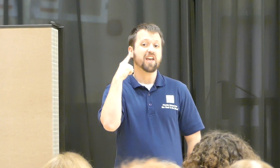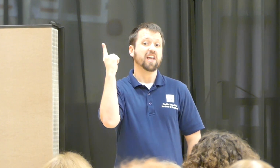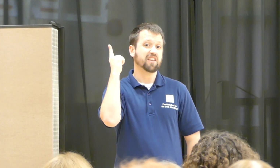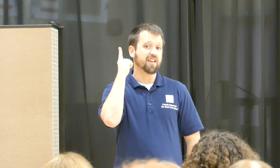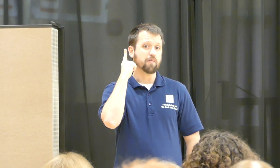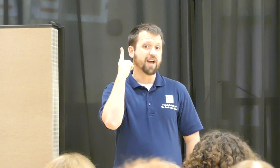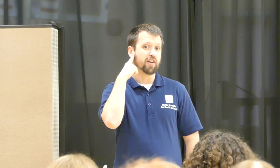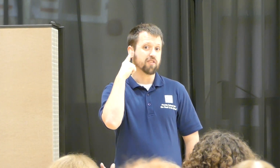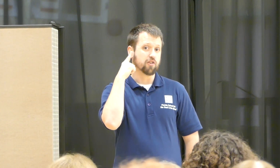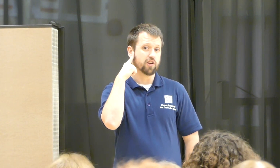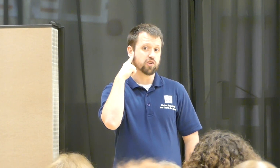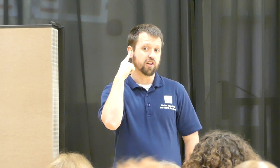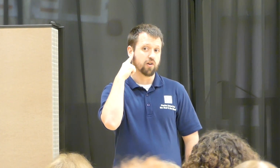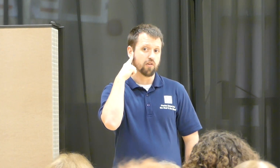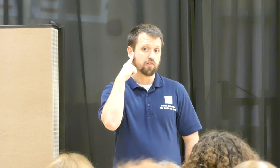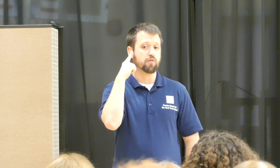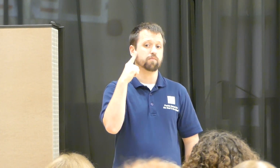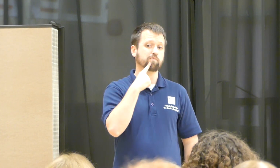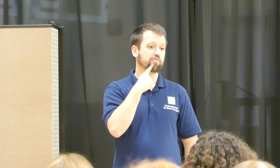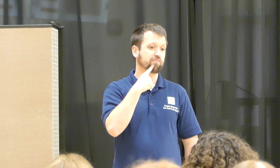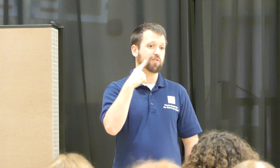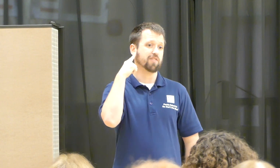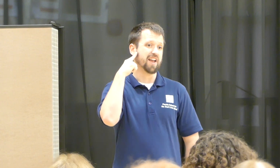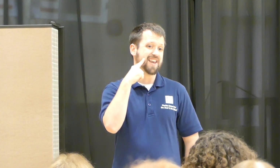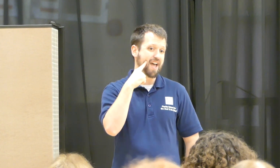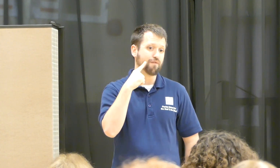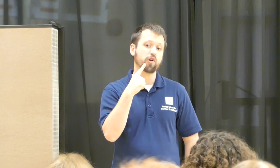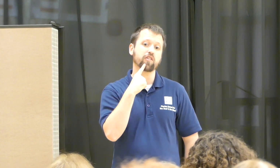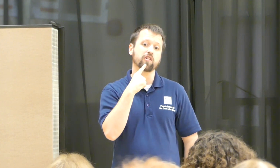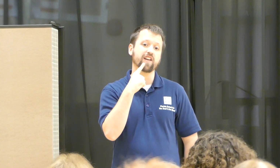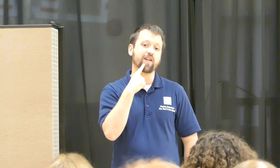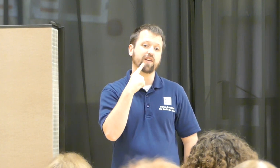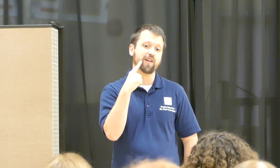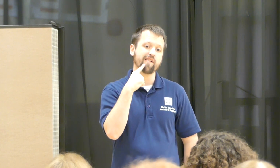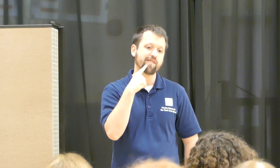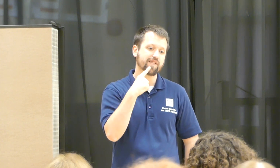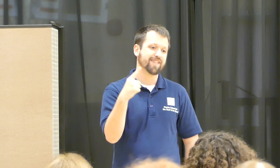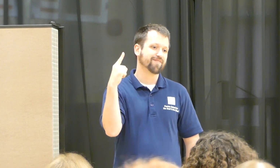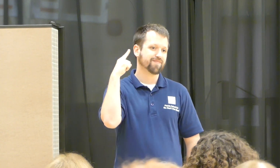It doesn't matter. You can start at your ear also. You can start deaf, or you can start it down here. Deaf.